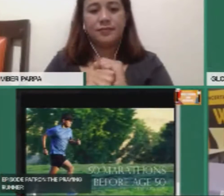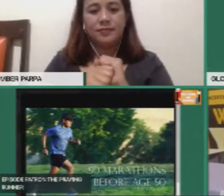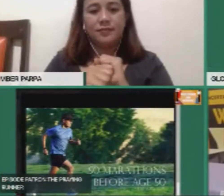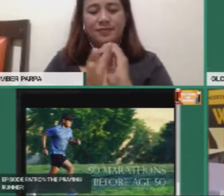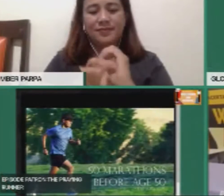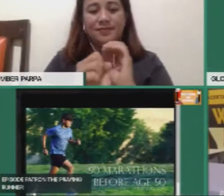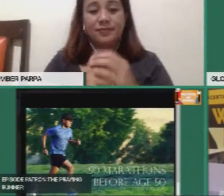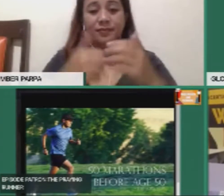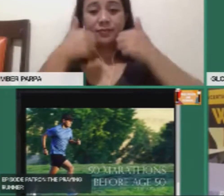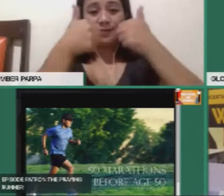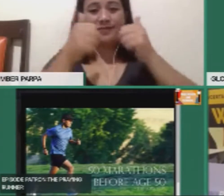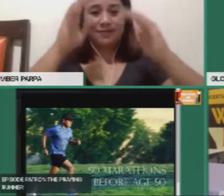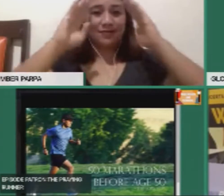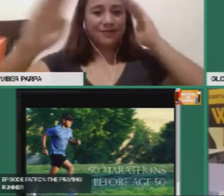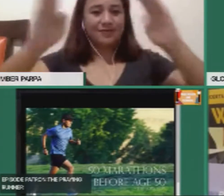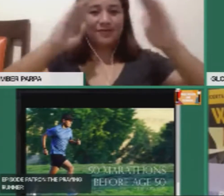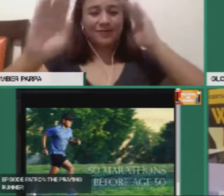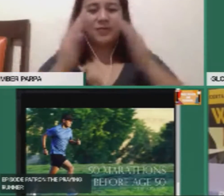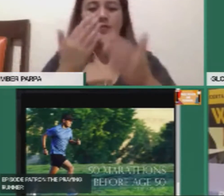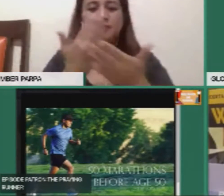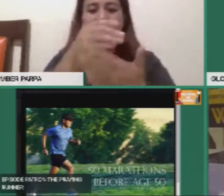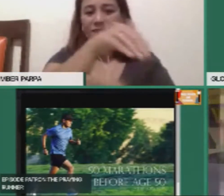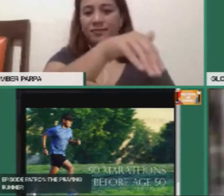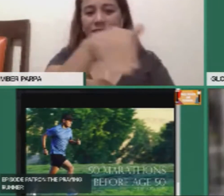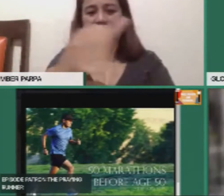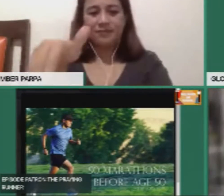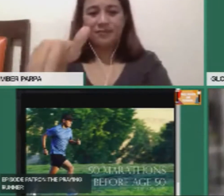Okay, hello. Good evening, friends.